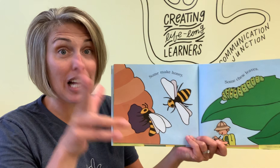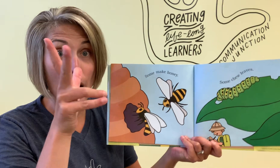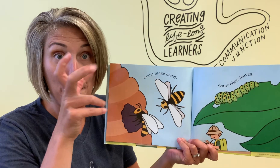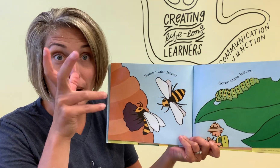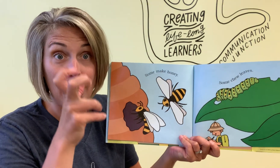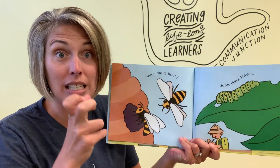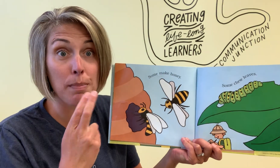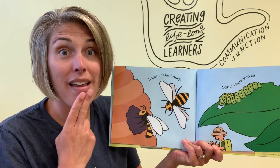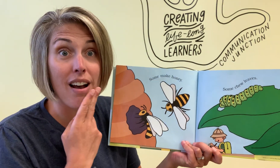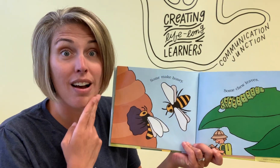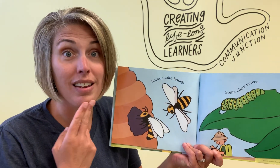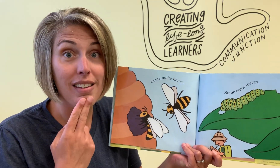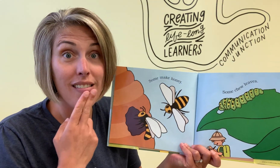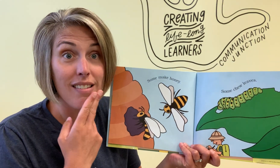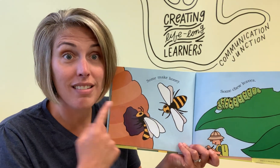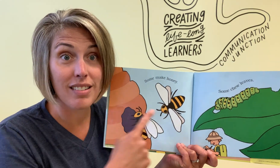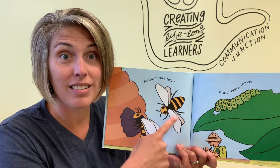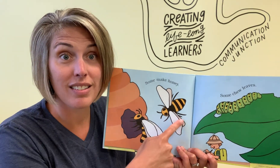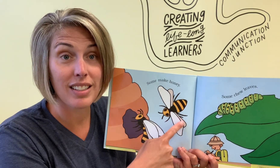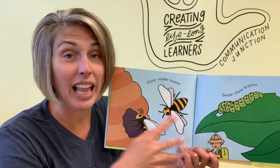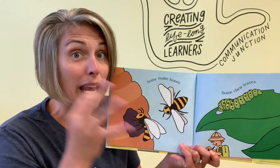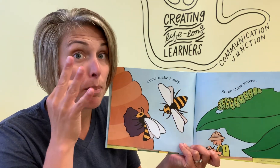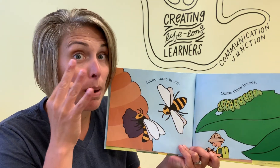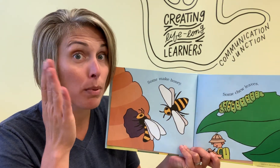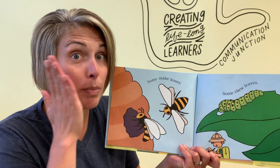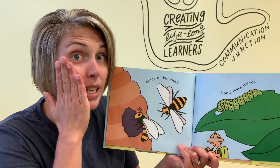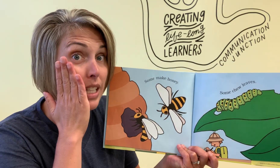Some bugs make honey, like bumblebees.